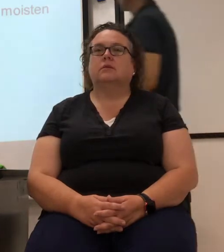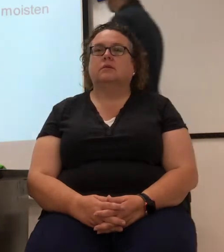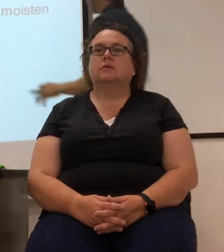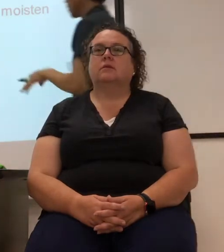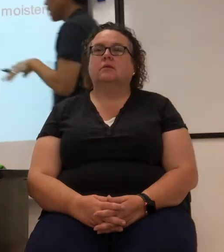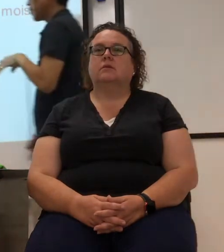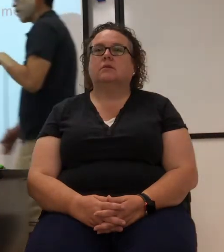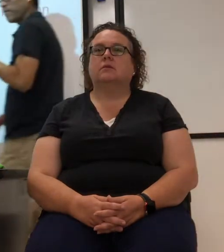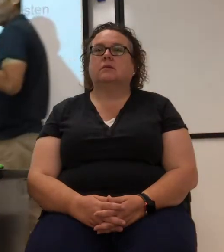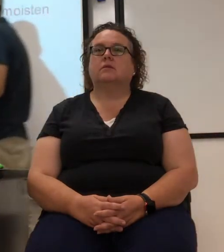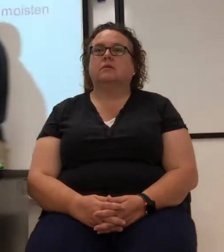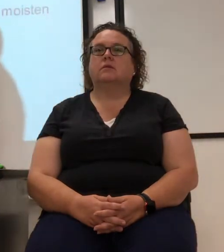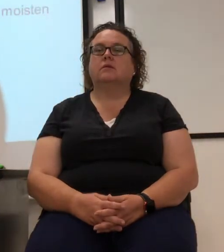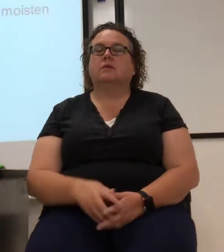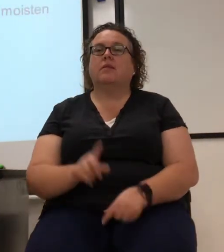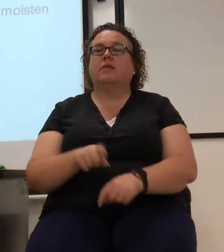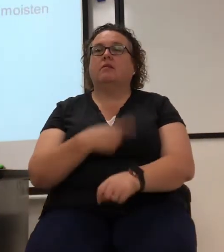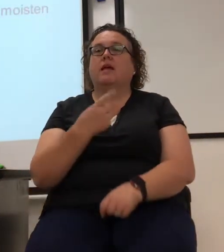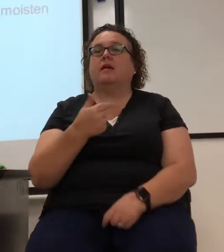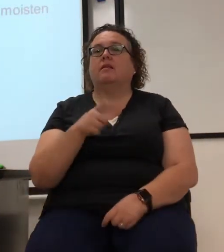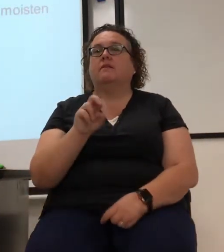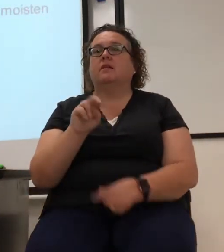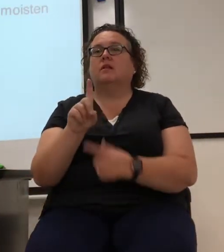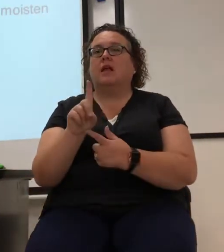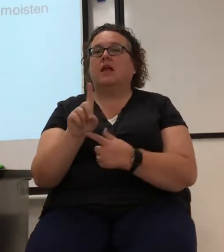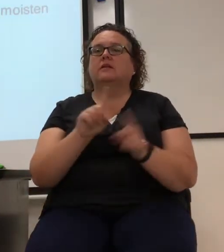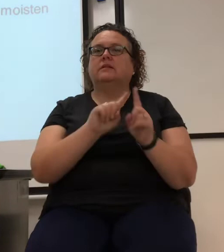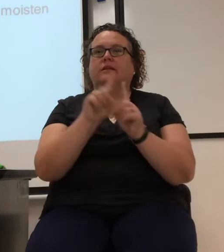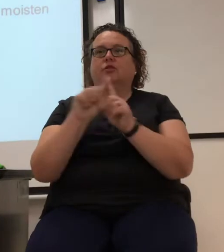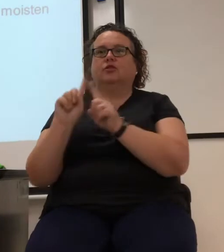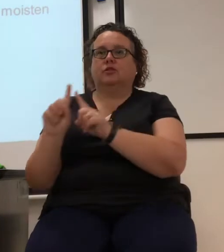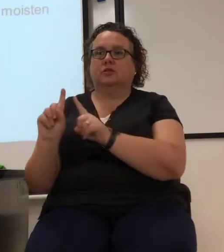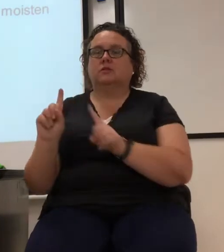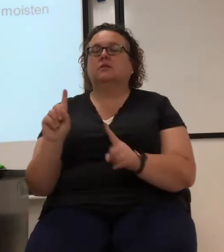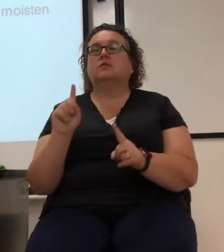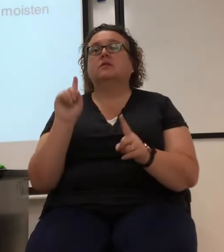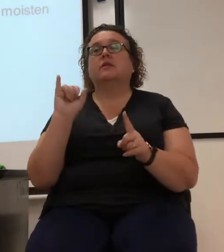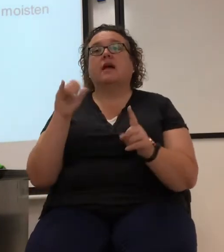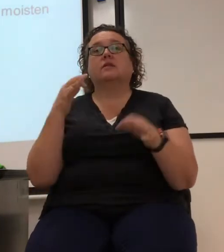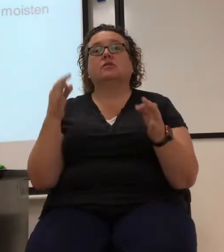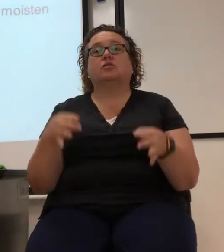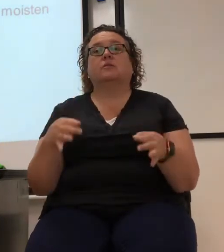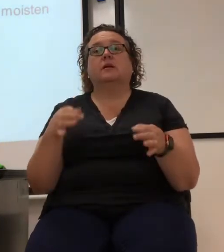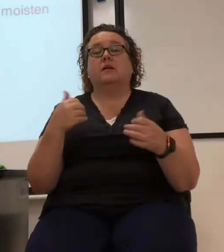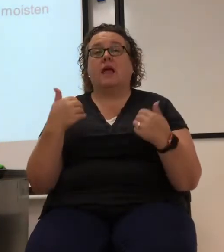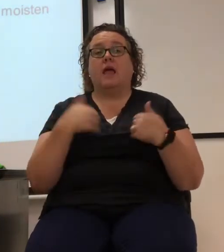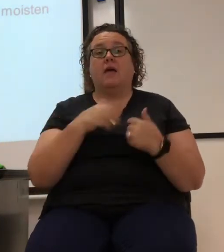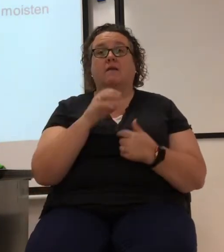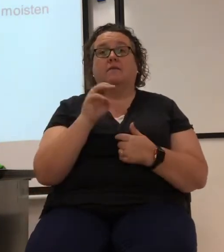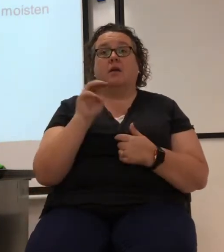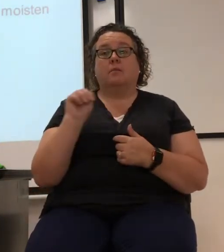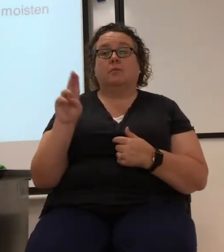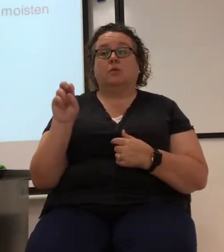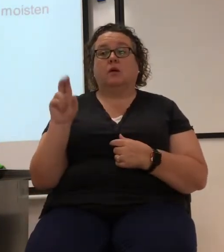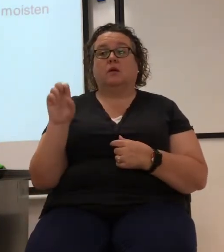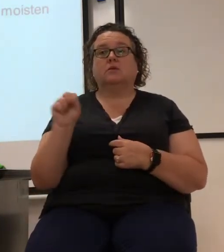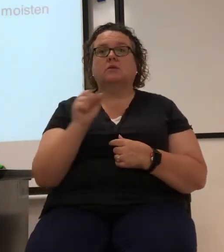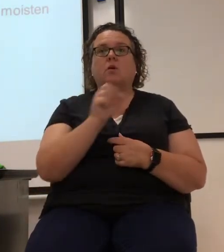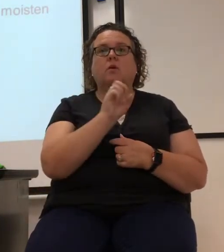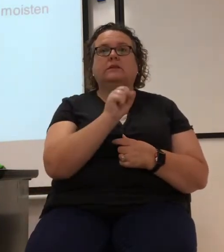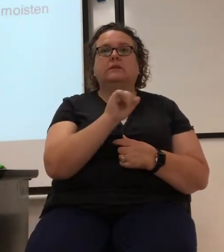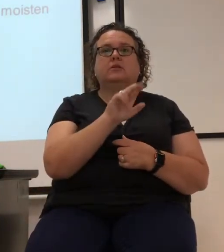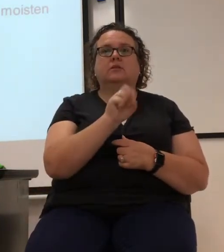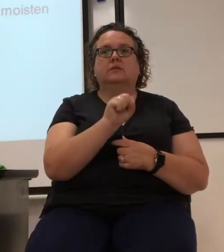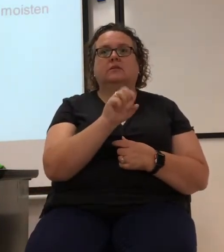And the duct length of the glands differs, and that determines if it carries mucus or serous saliva.